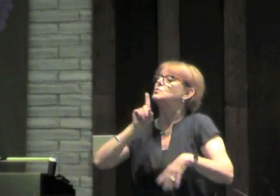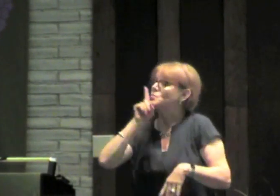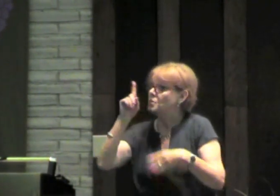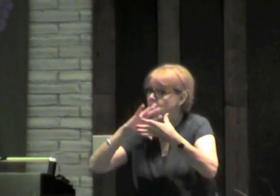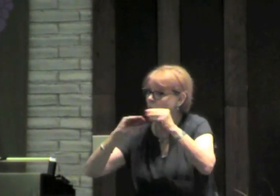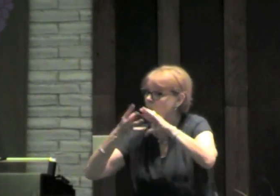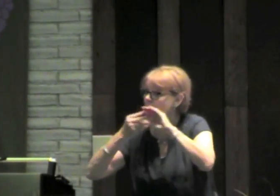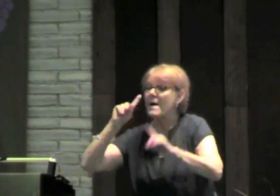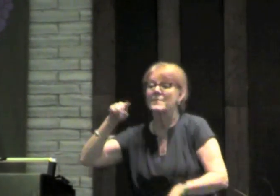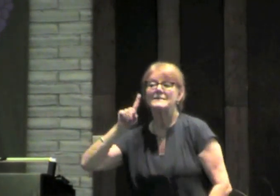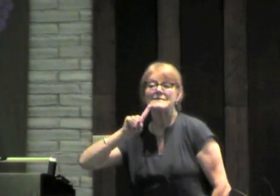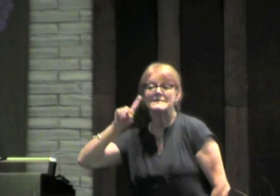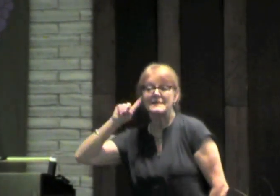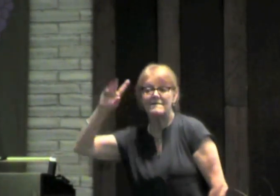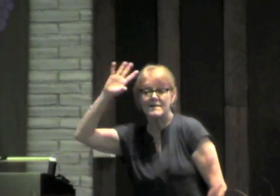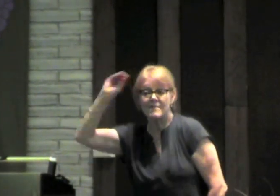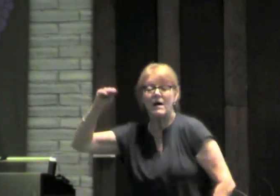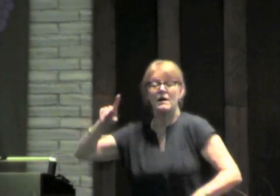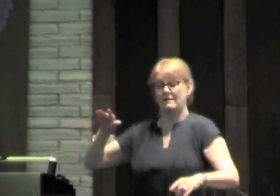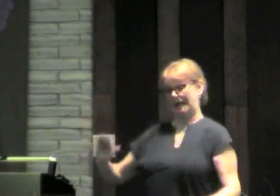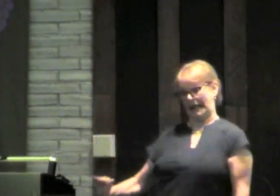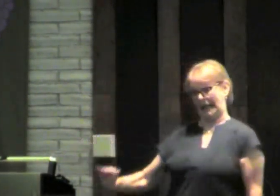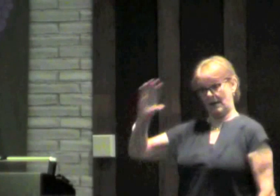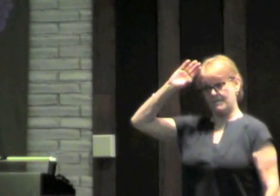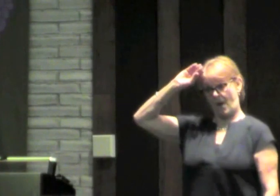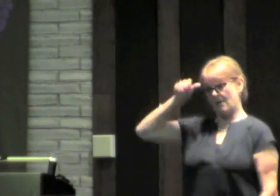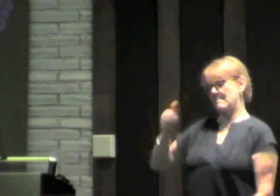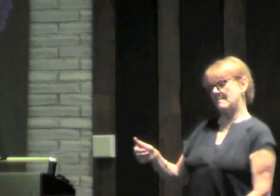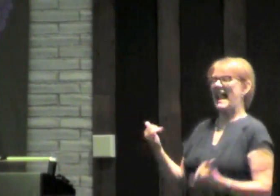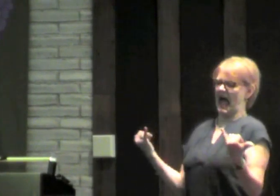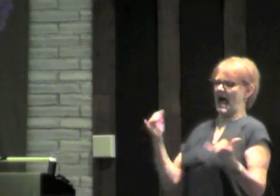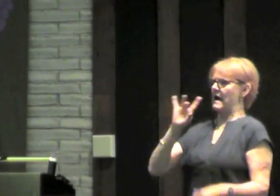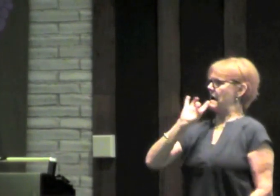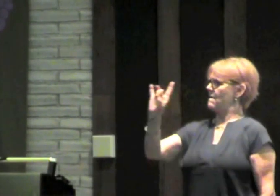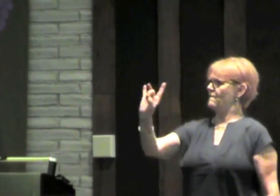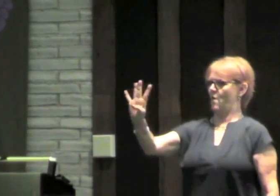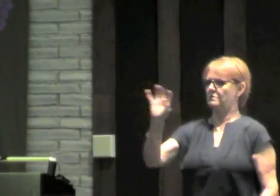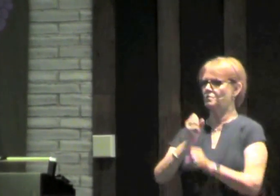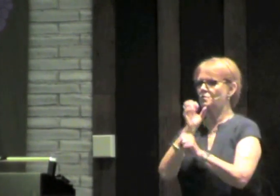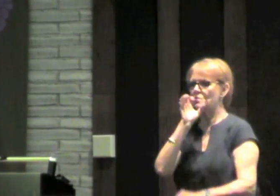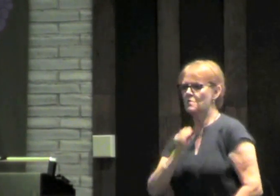They had a movie that we saw that was a true story of a deaf man, or a little deaf boy who's now